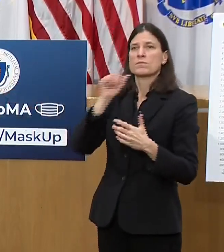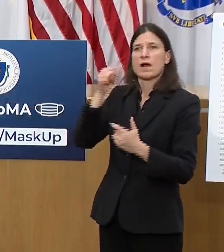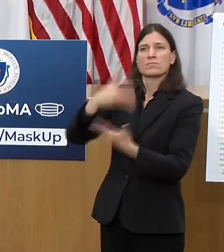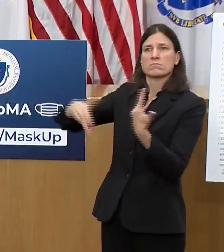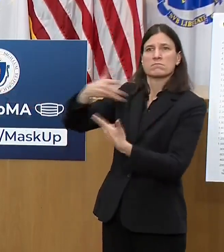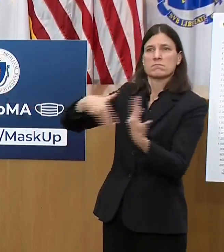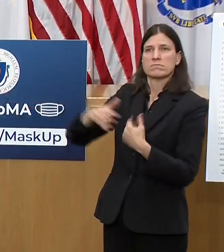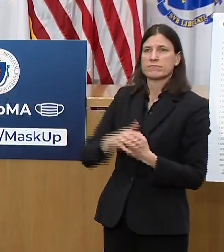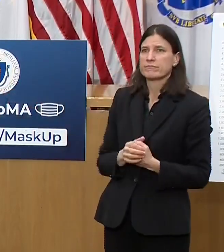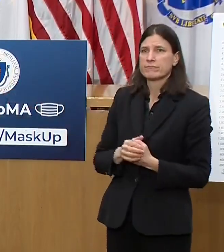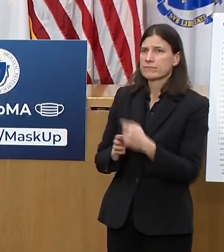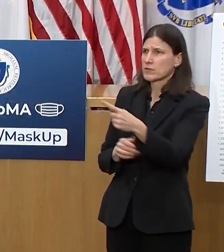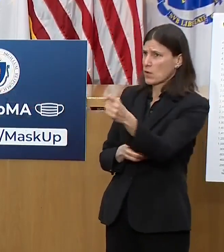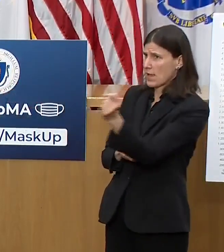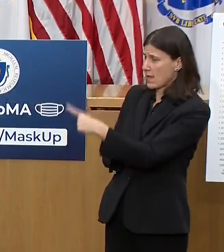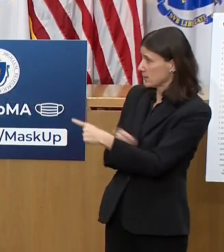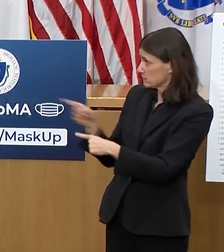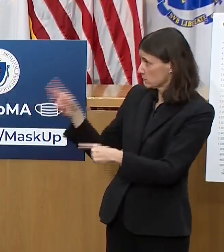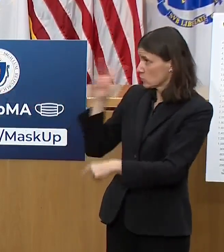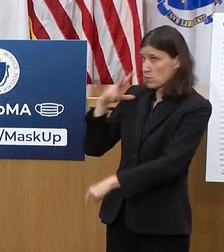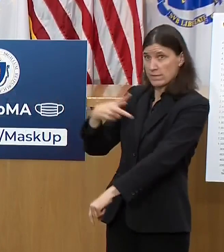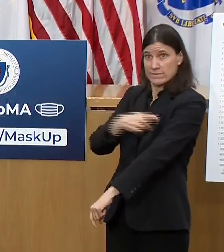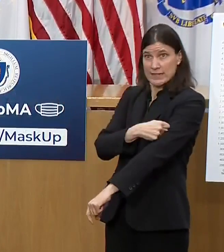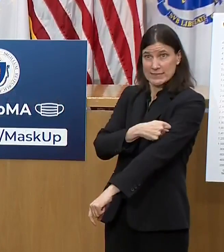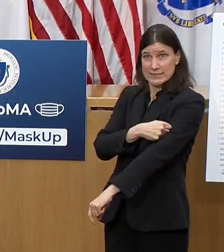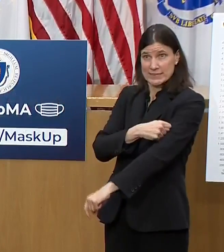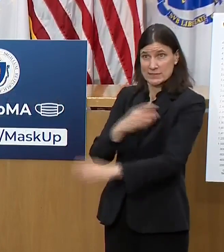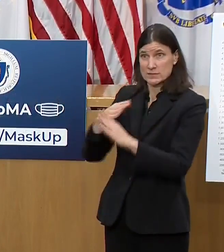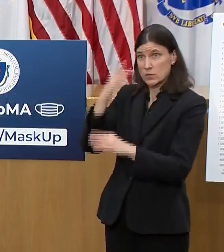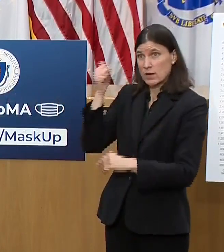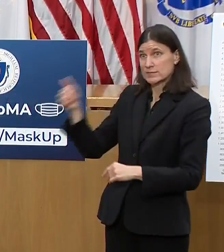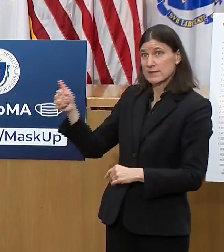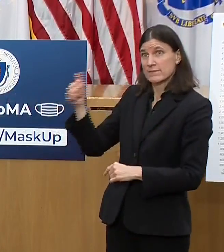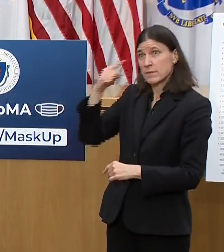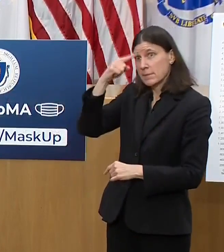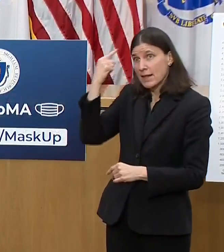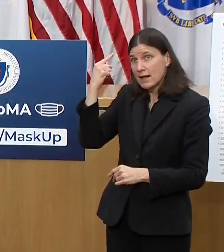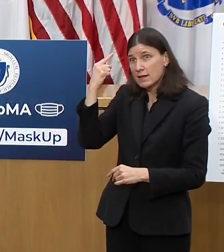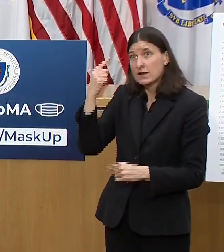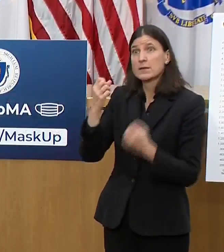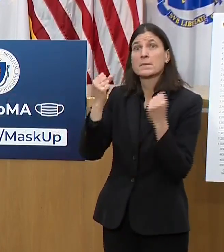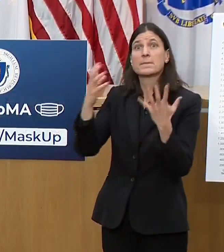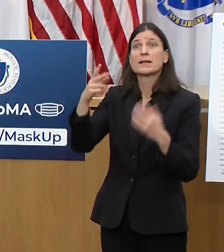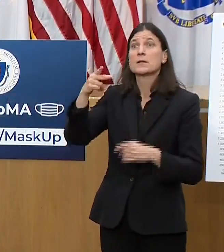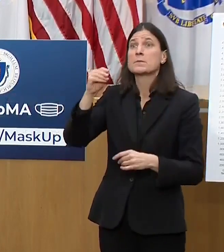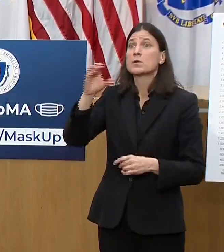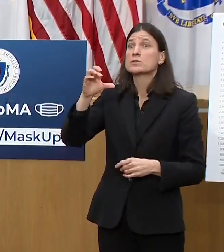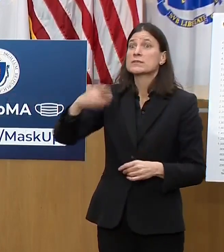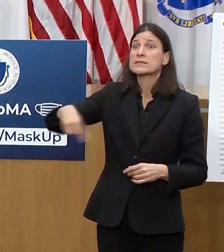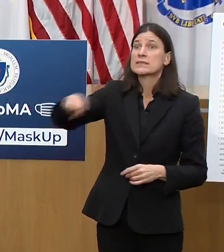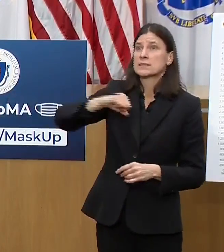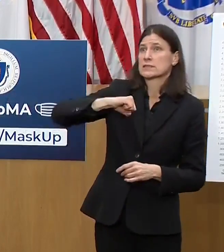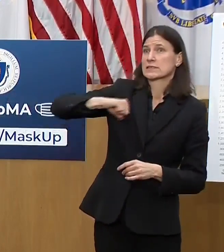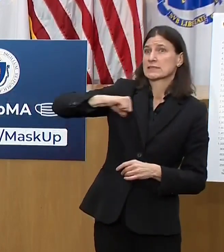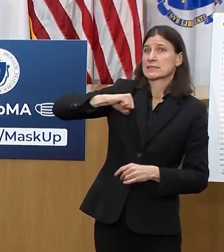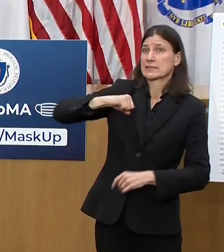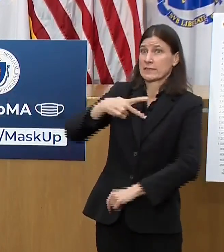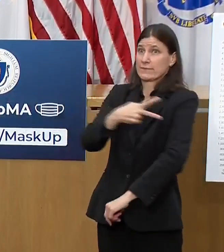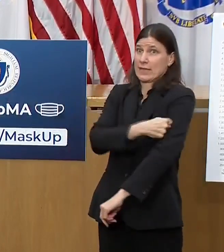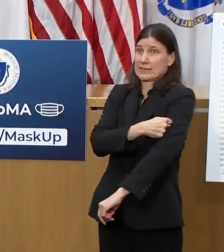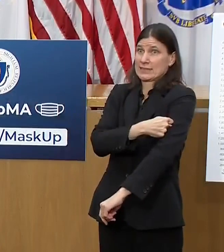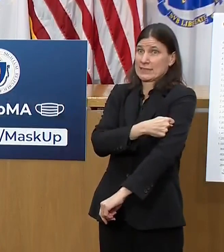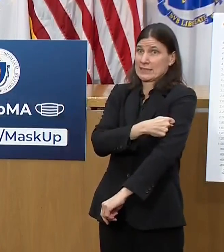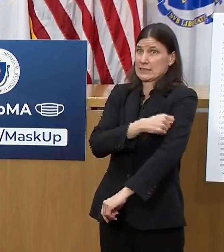of color are more adversely impacted by COVID-19, and yet they're also more likely to not trust the vaccine. So what